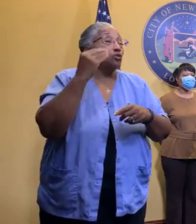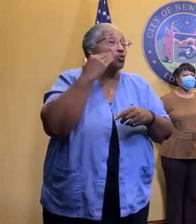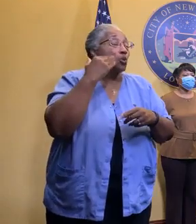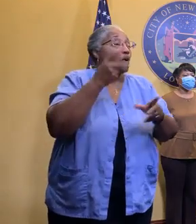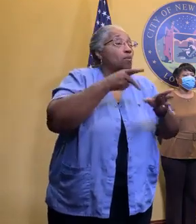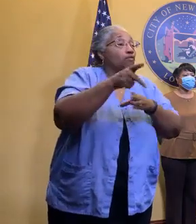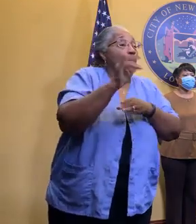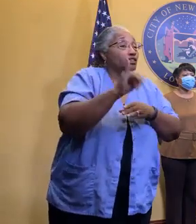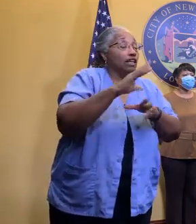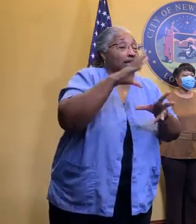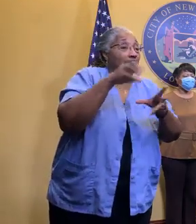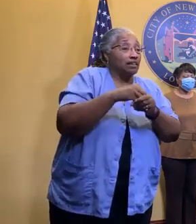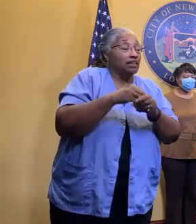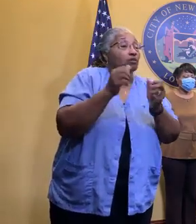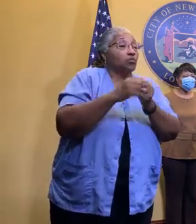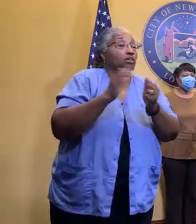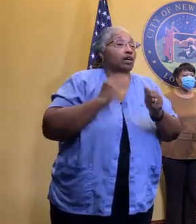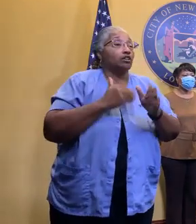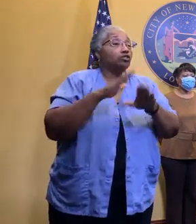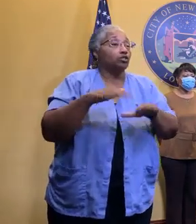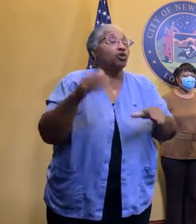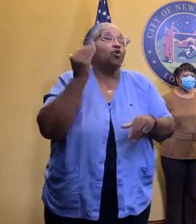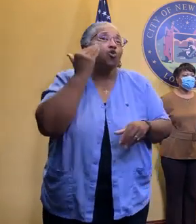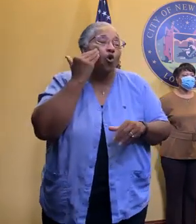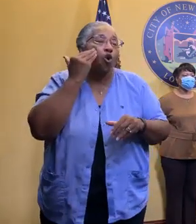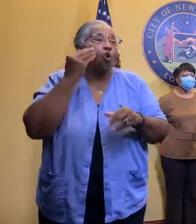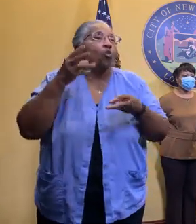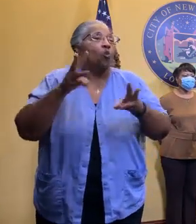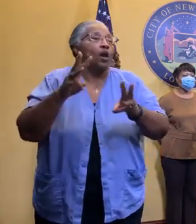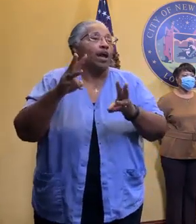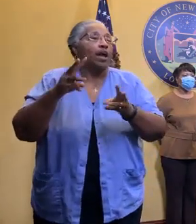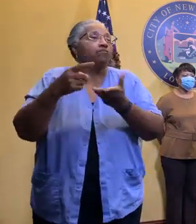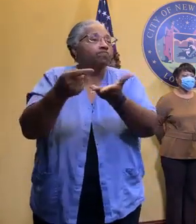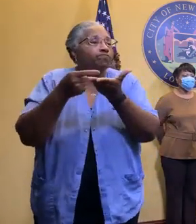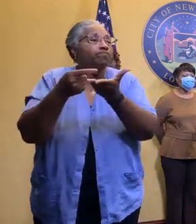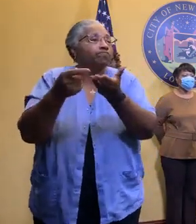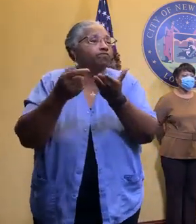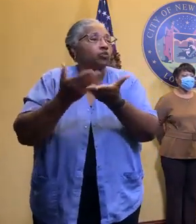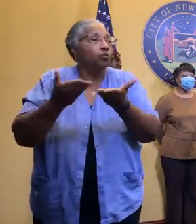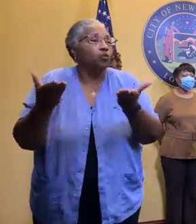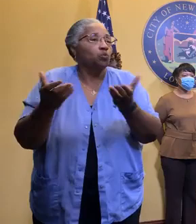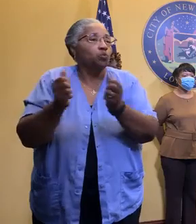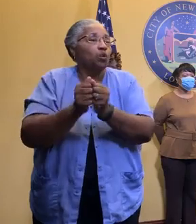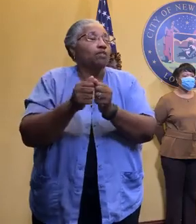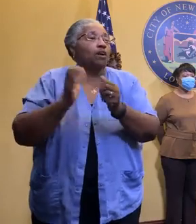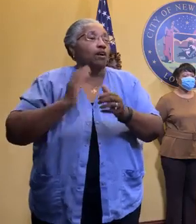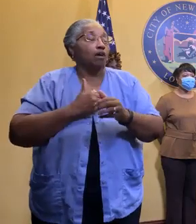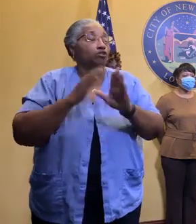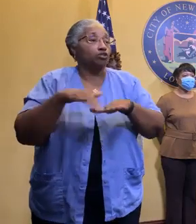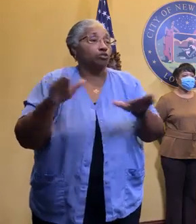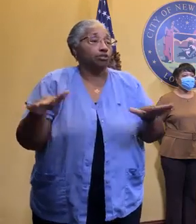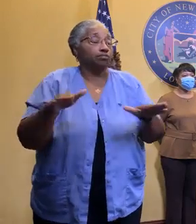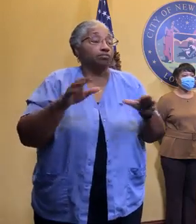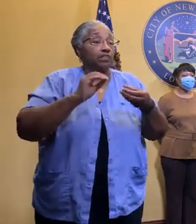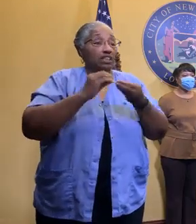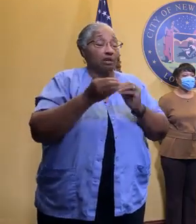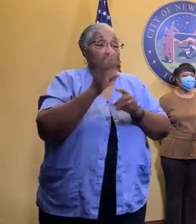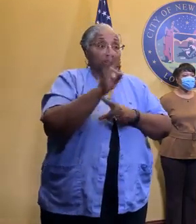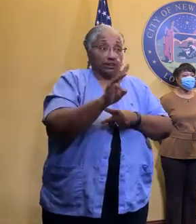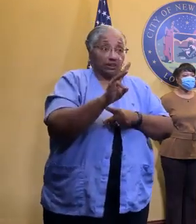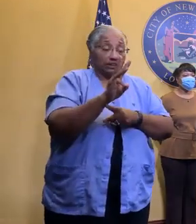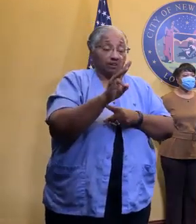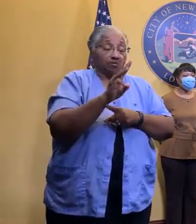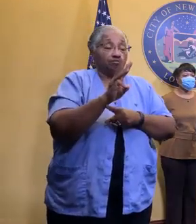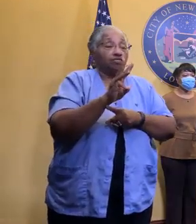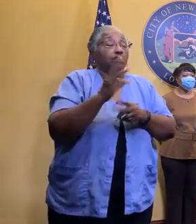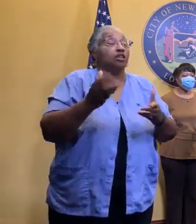how to be culturally competent, talk to and reach them. The second recommendation that stood out to us was recommendation number 6. It called for